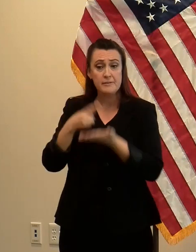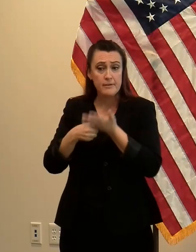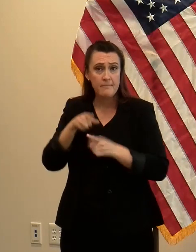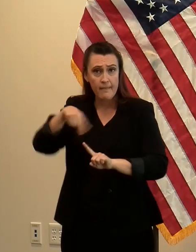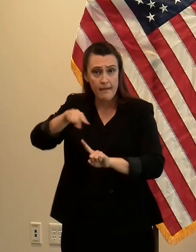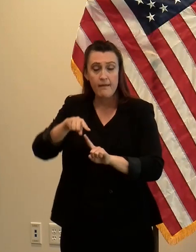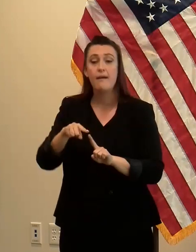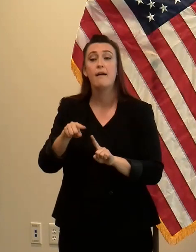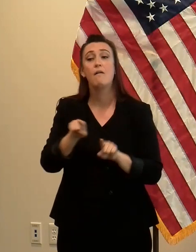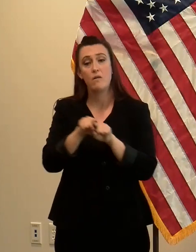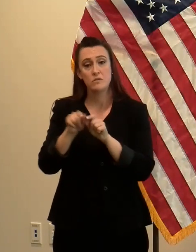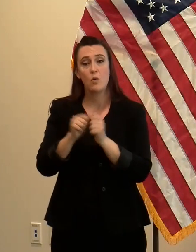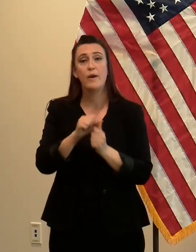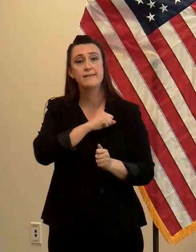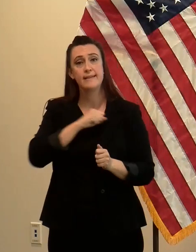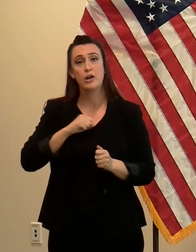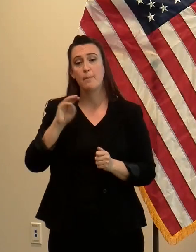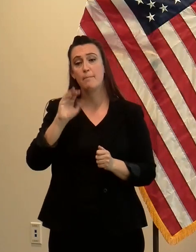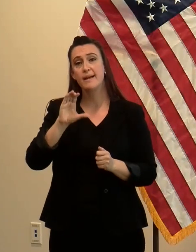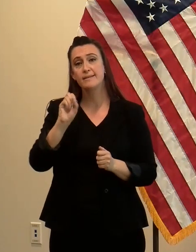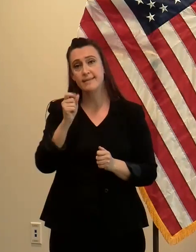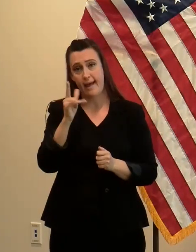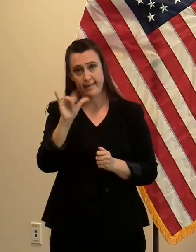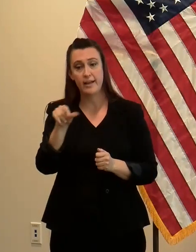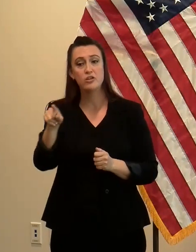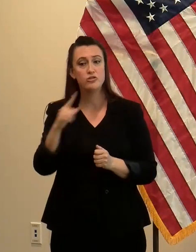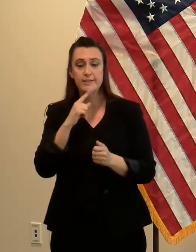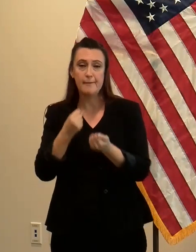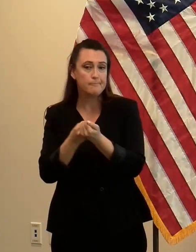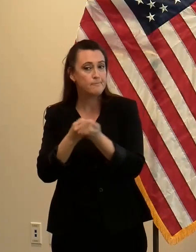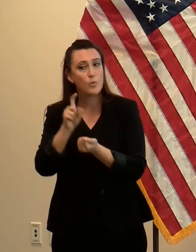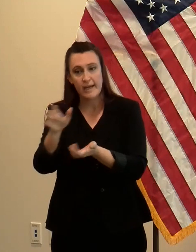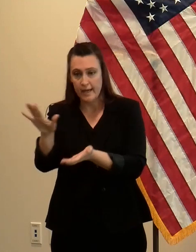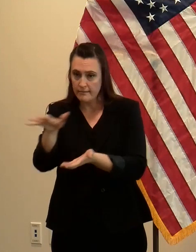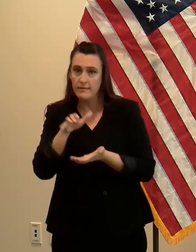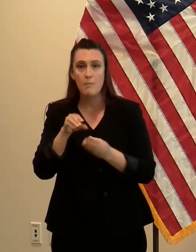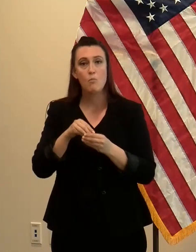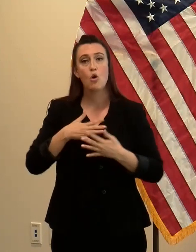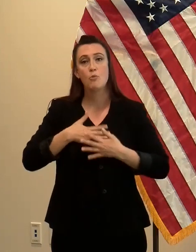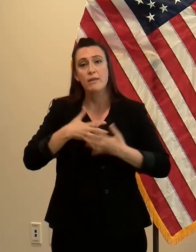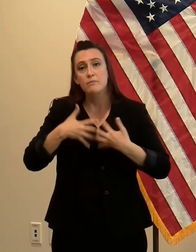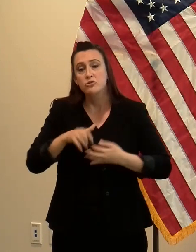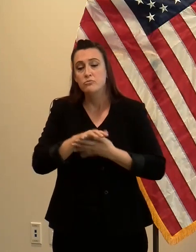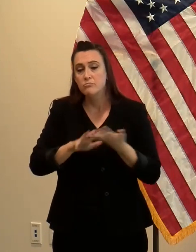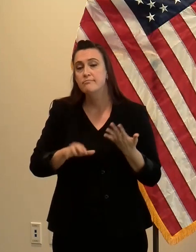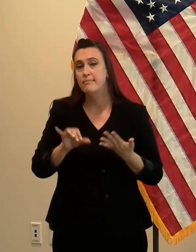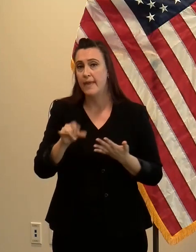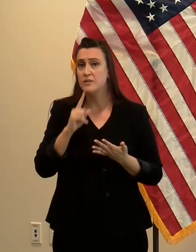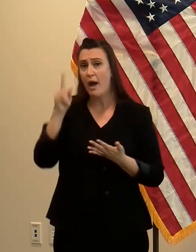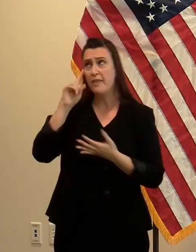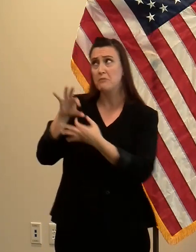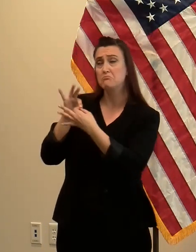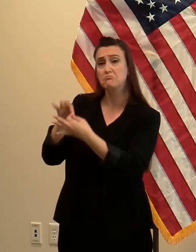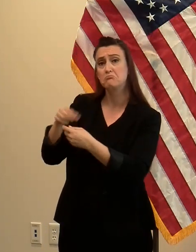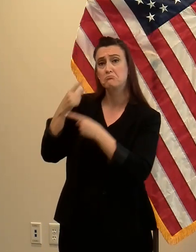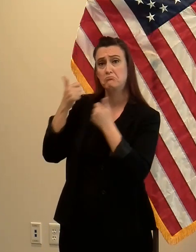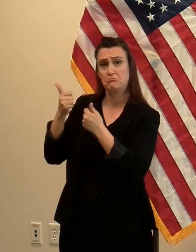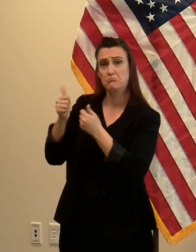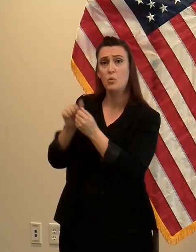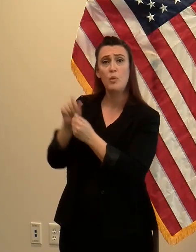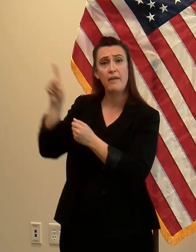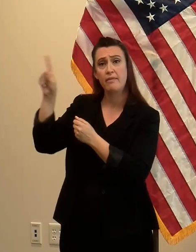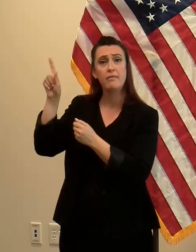Senator McSally, was advocating for additional ventilators. So I believe we've got a relationship with this